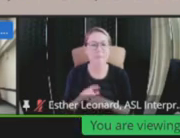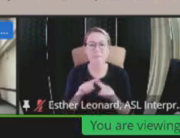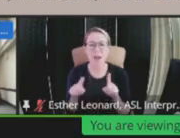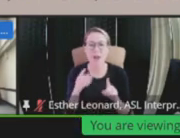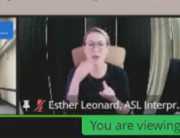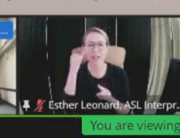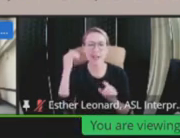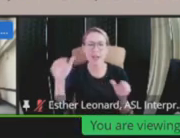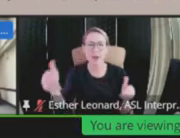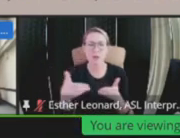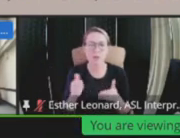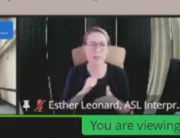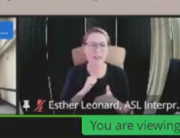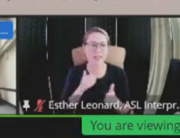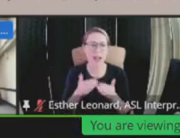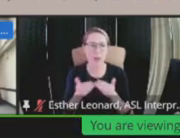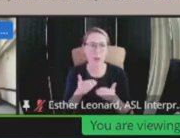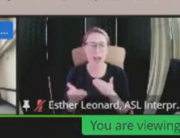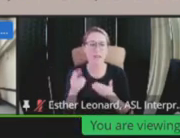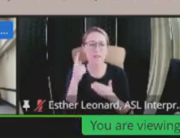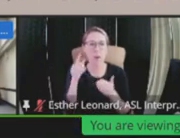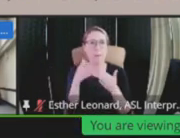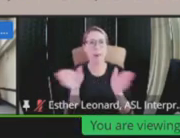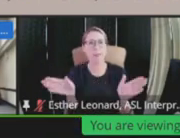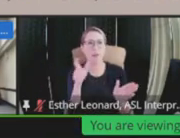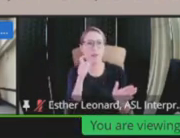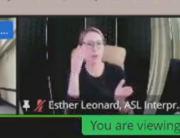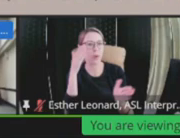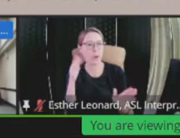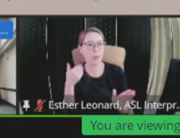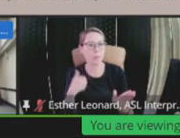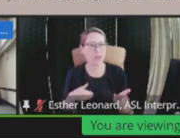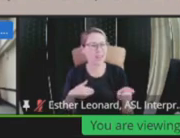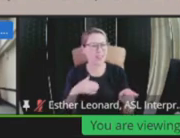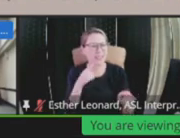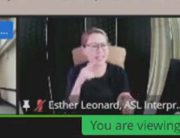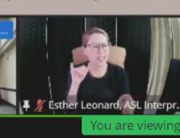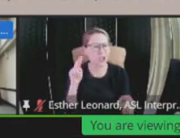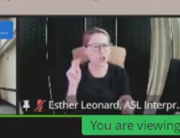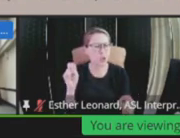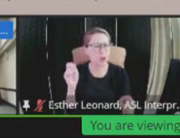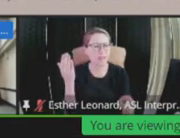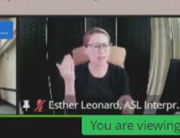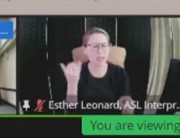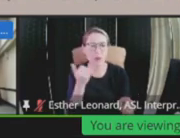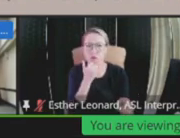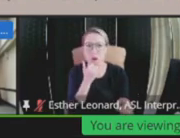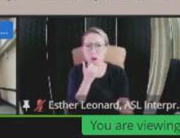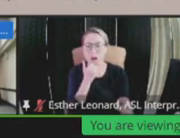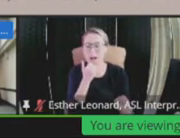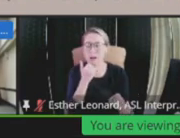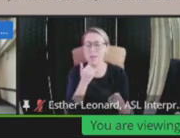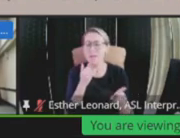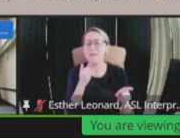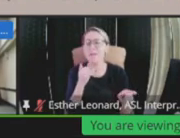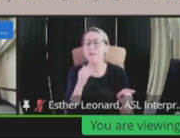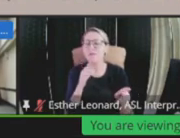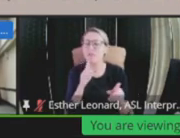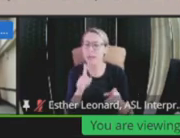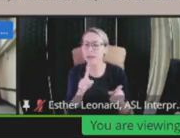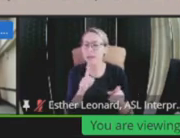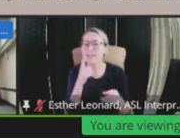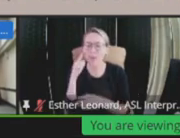to members of the public. I know that says June 15th, but this is definitely the July 13th. Board